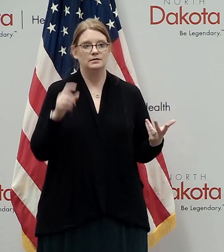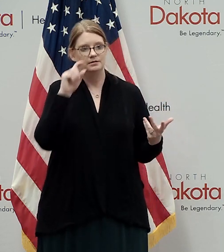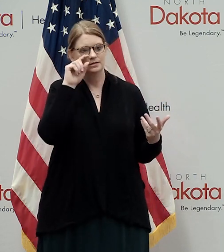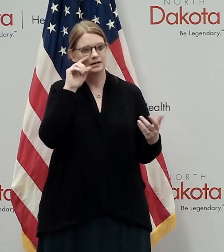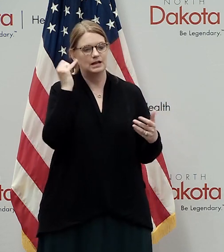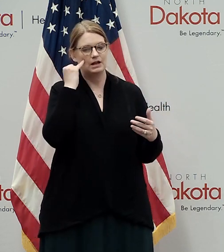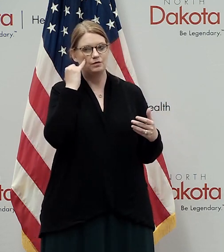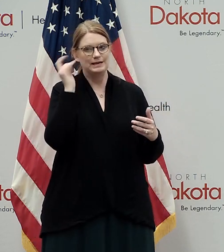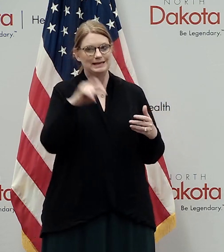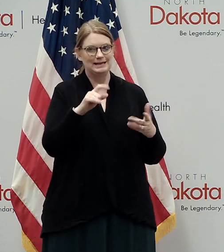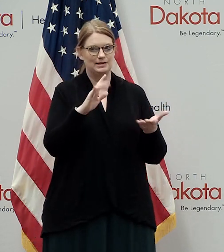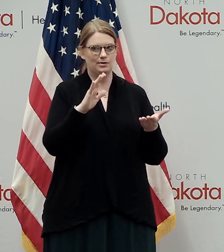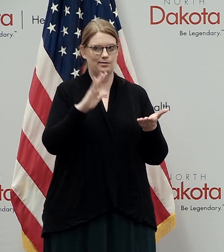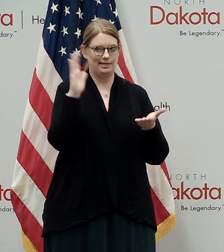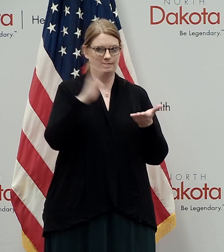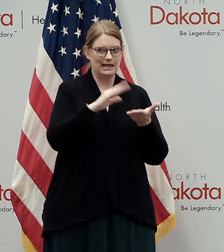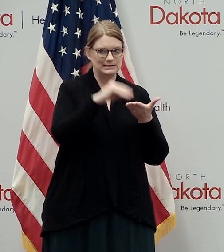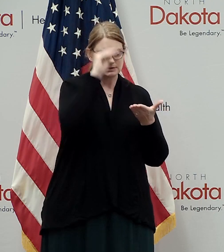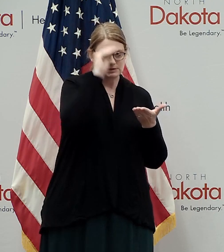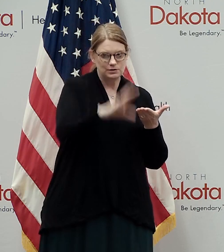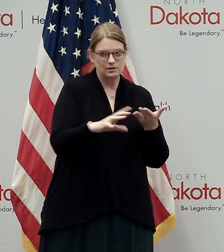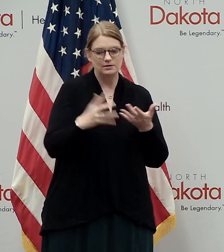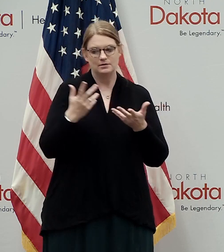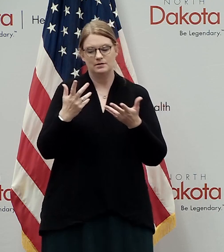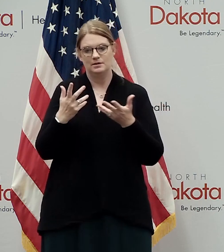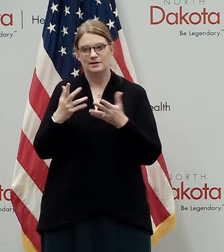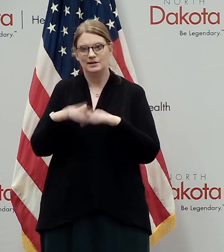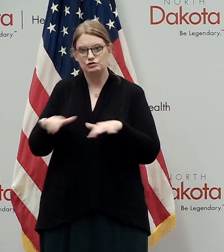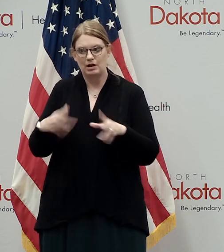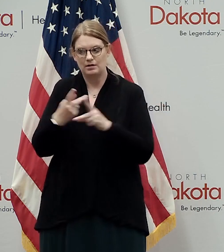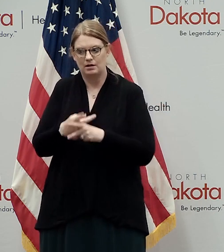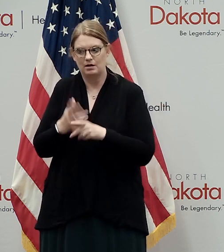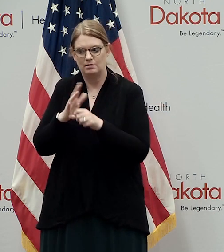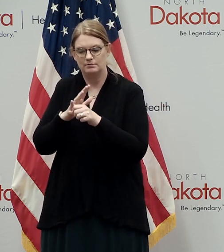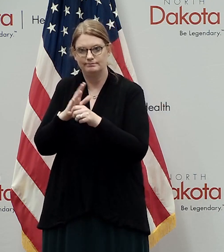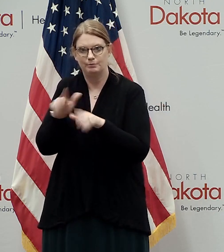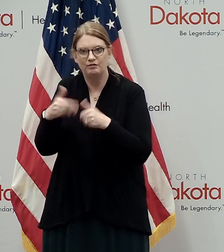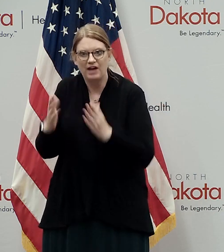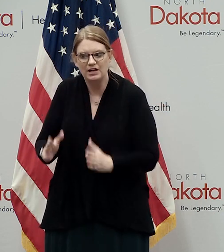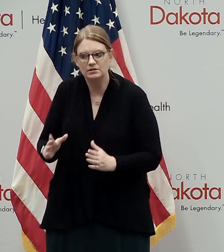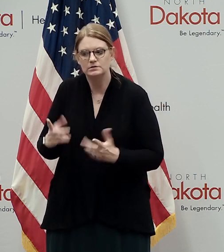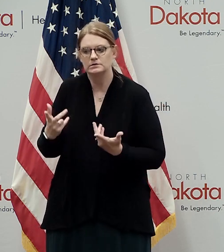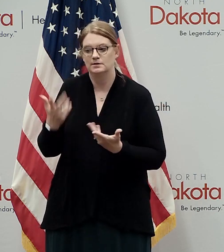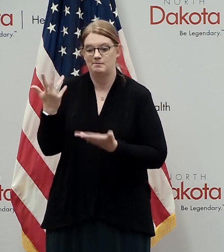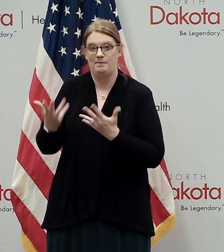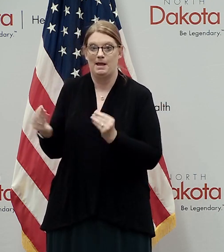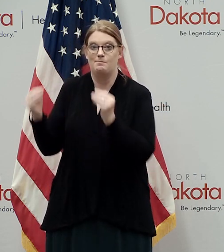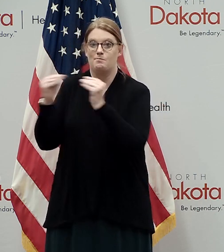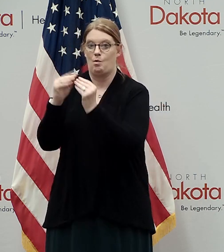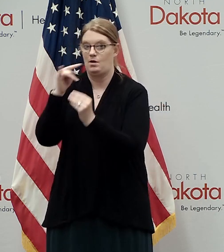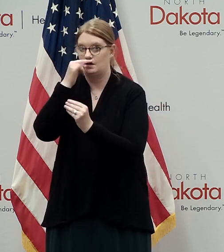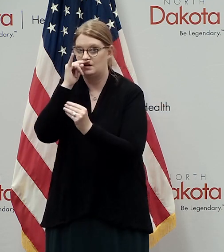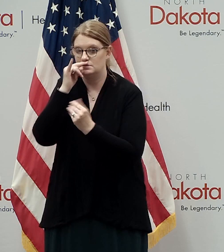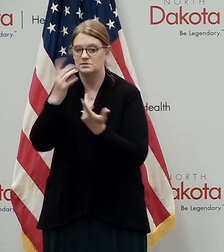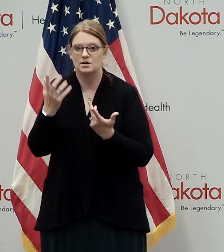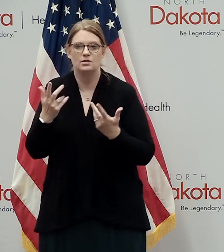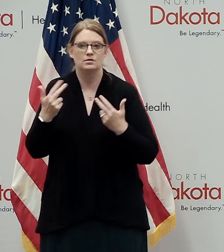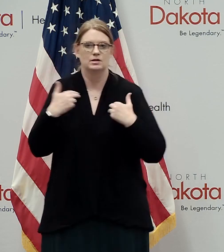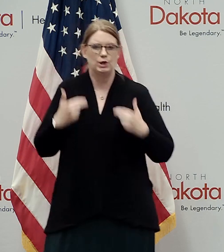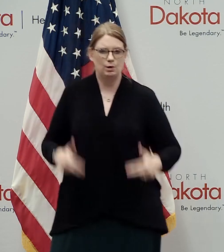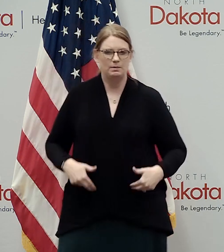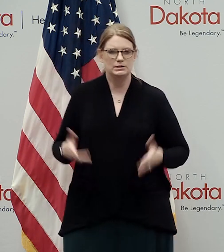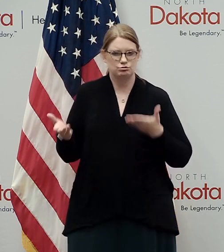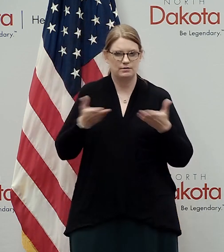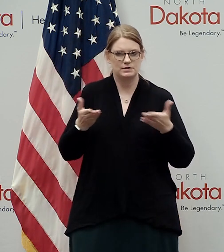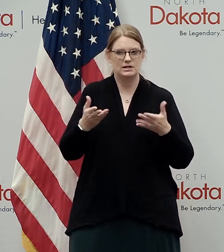density in schools. That may create more pressure on childcare providers on days of the week. And so again, Human Services stands ready